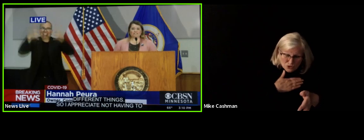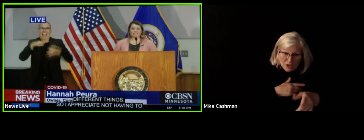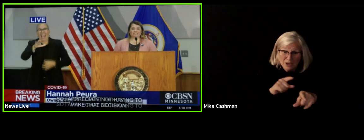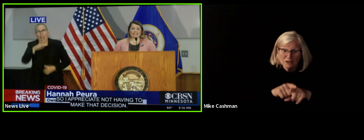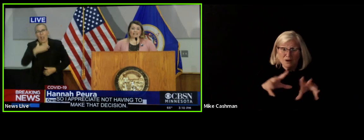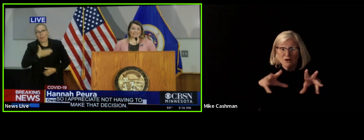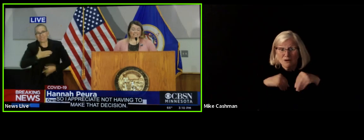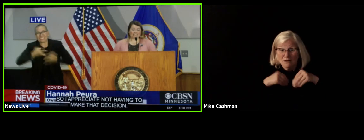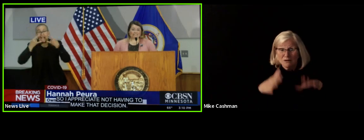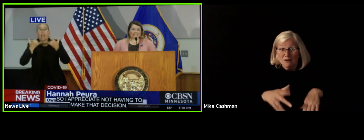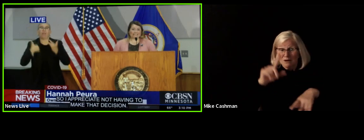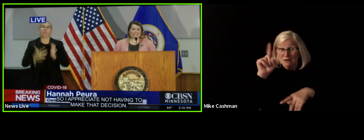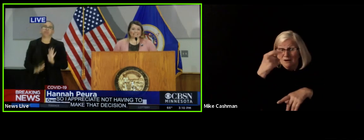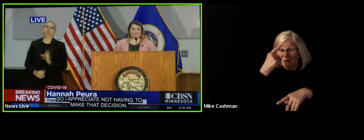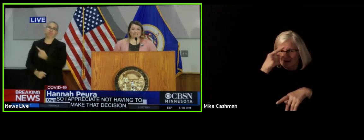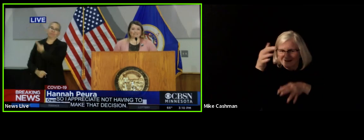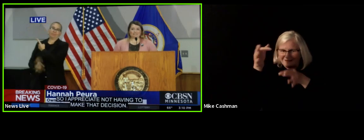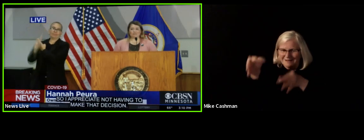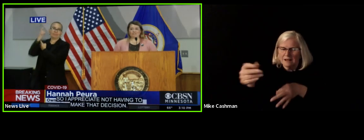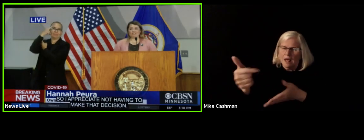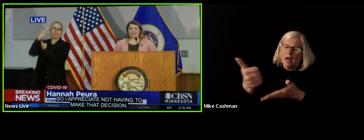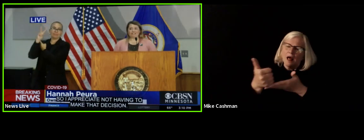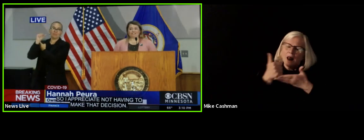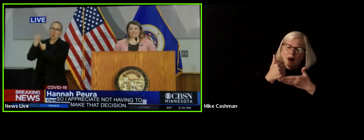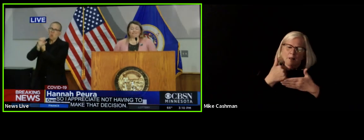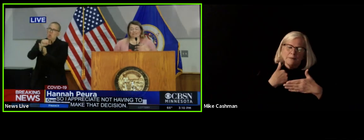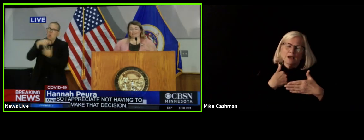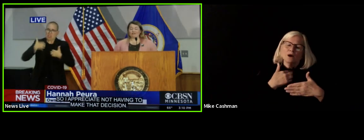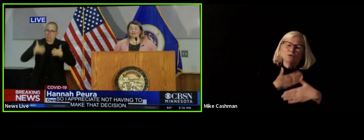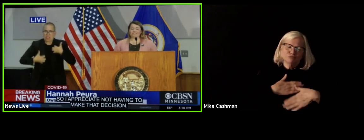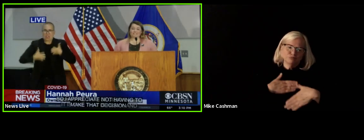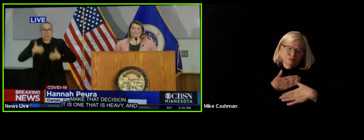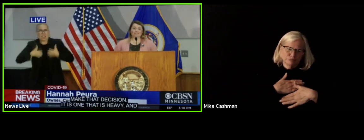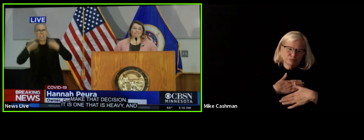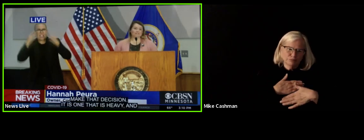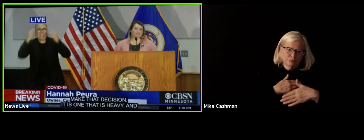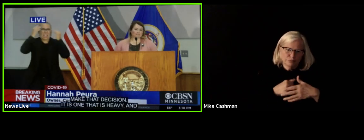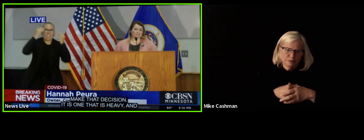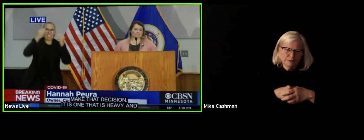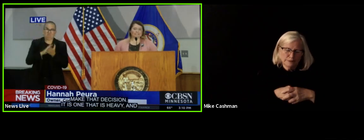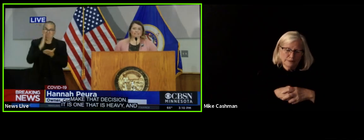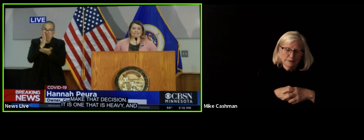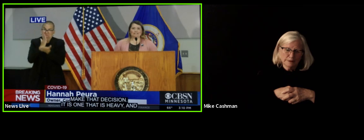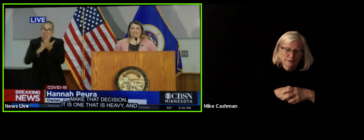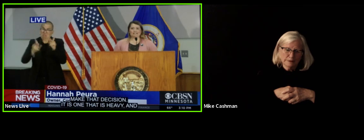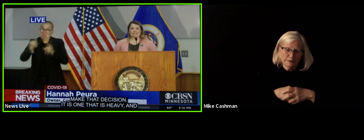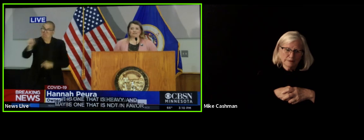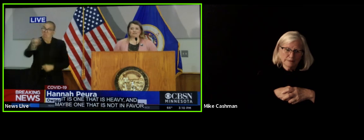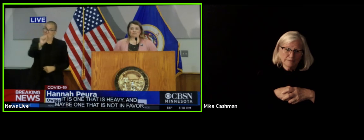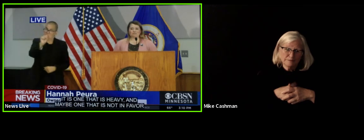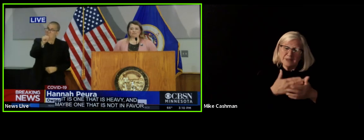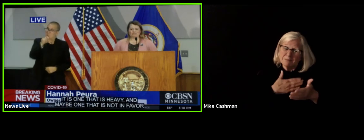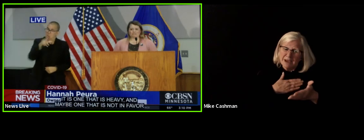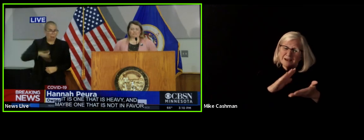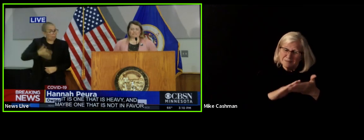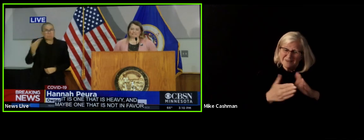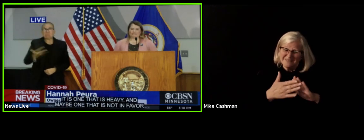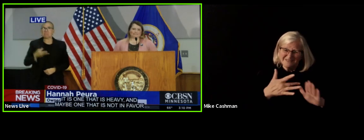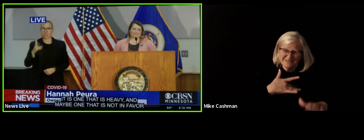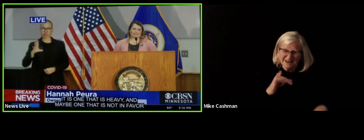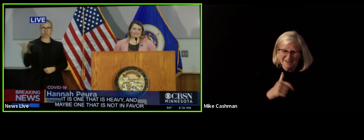that is heavy, and maybe one not in favor all the time in our community, but it's one